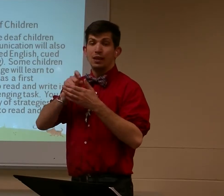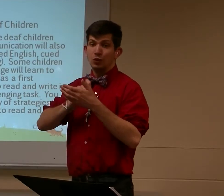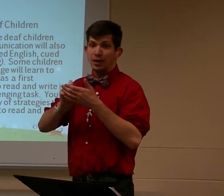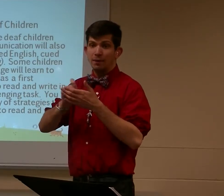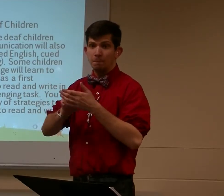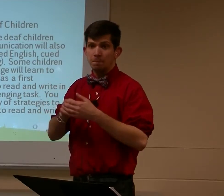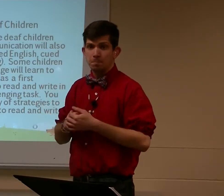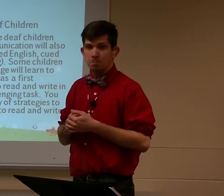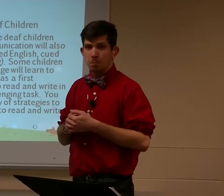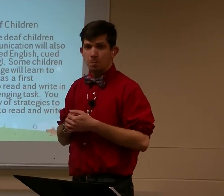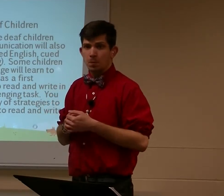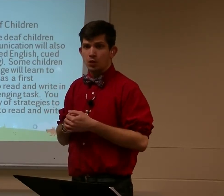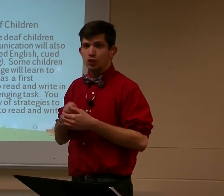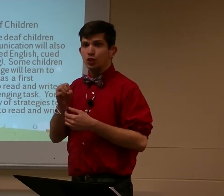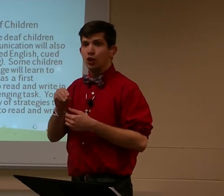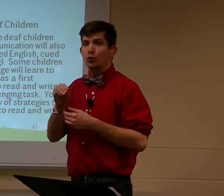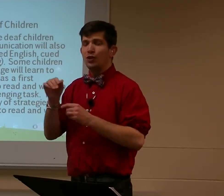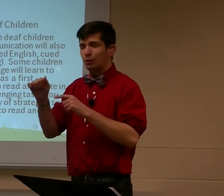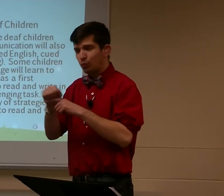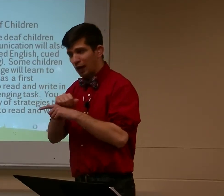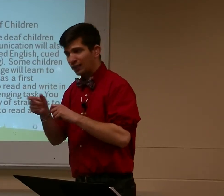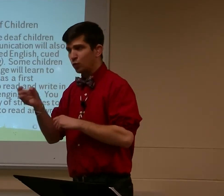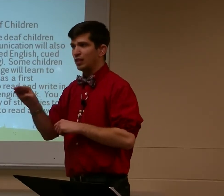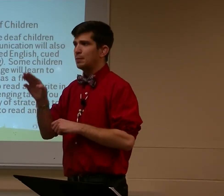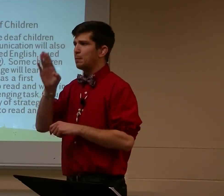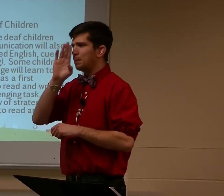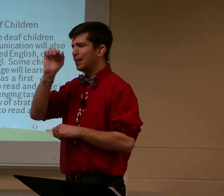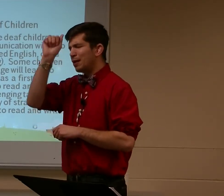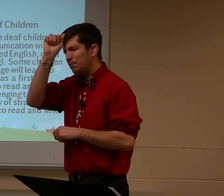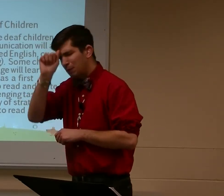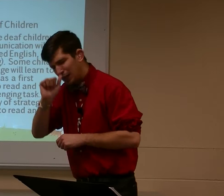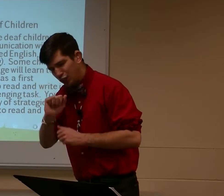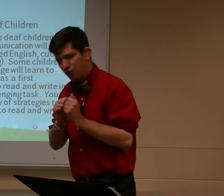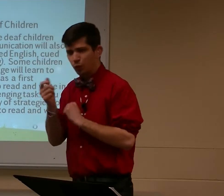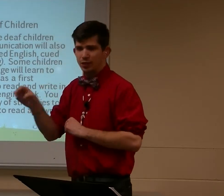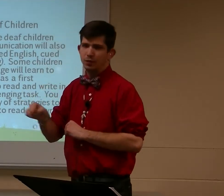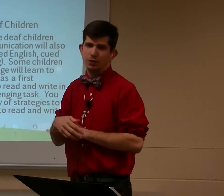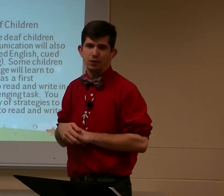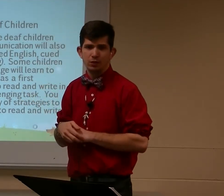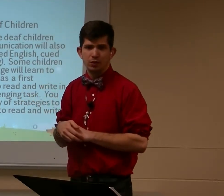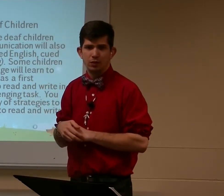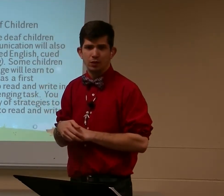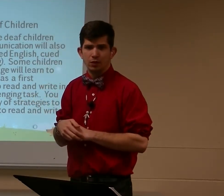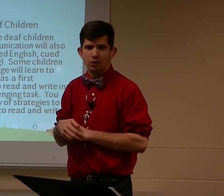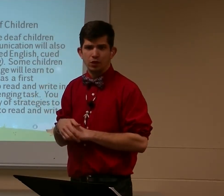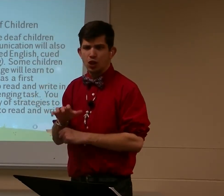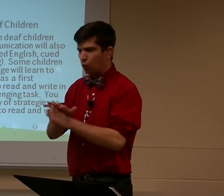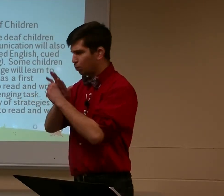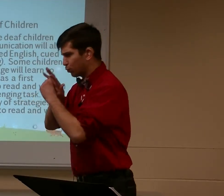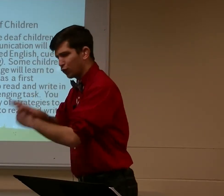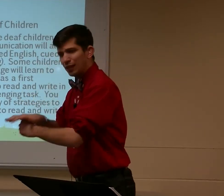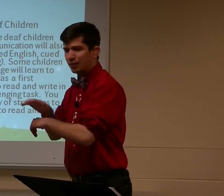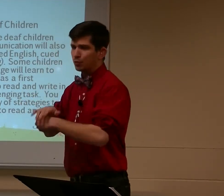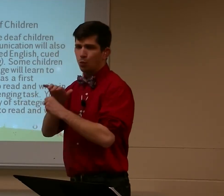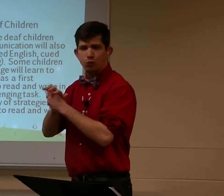write. So you have to practice with them. Be patient with them. Don't stress them. Don't pressure